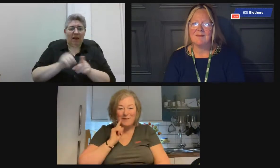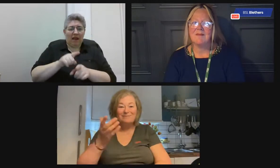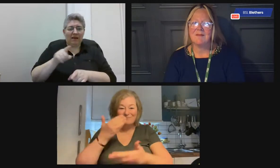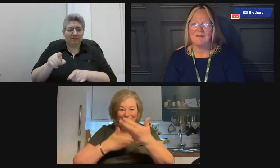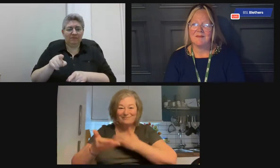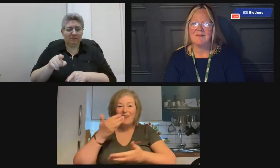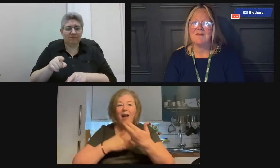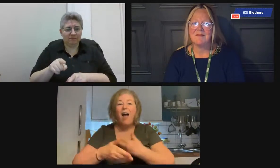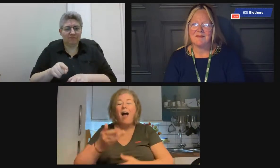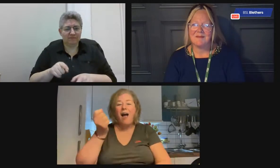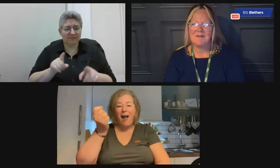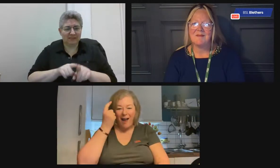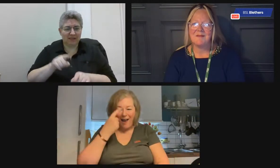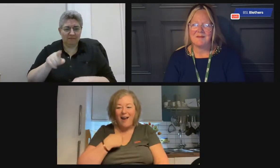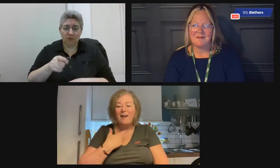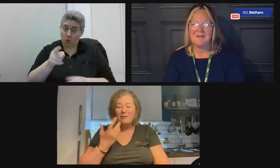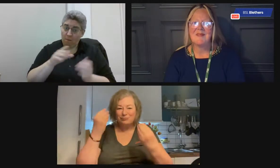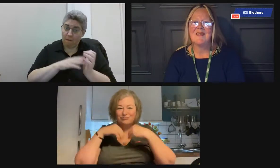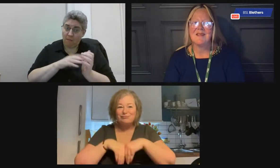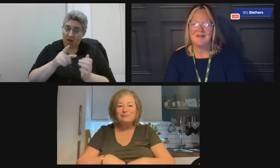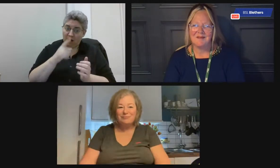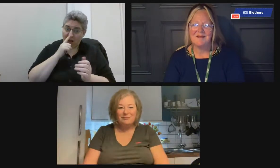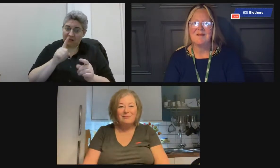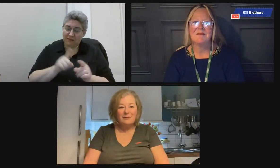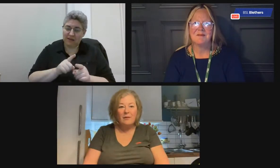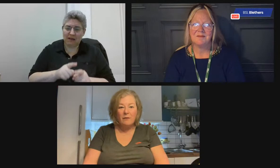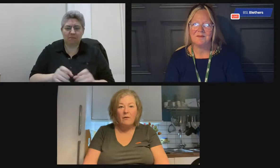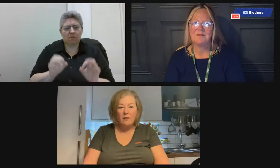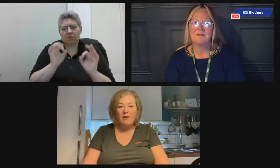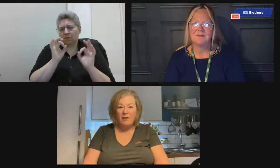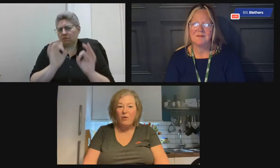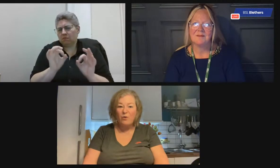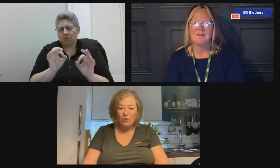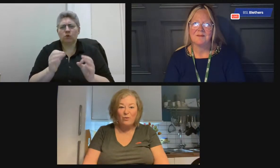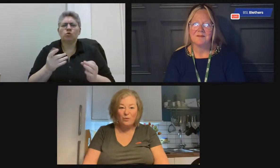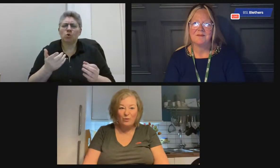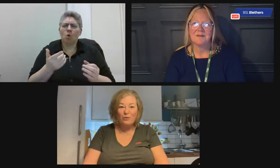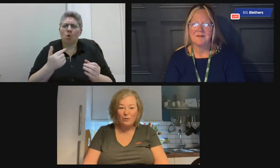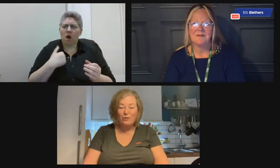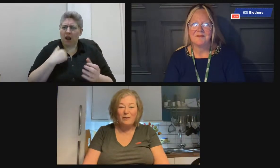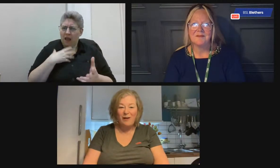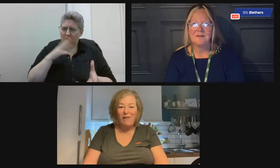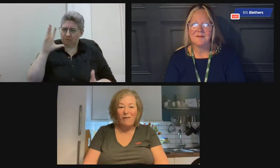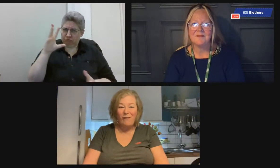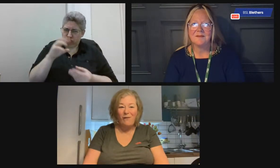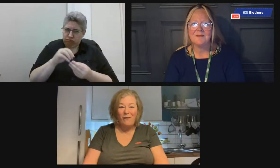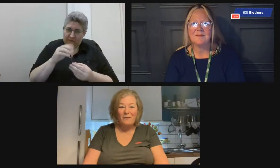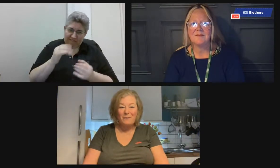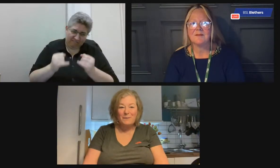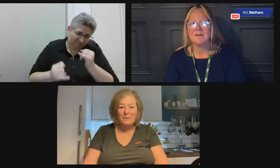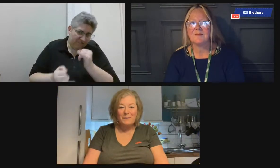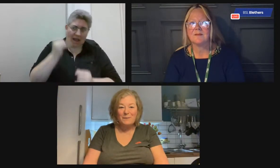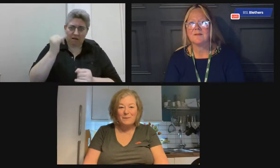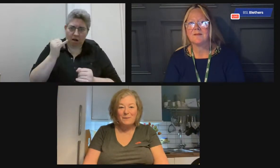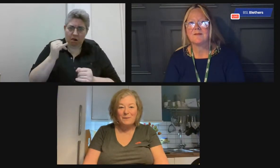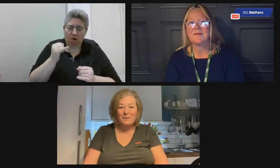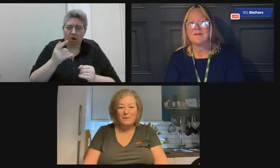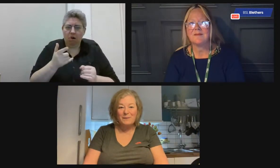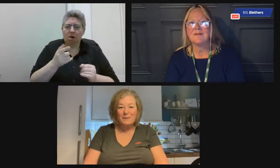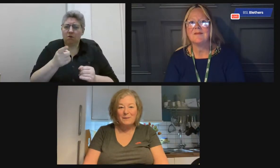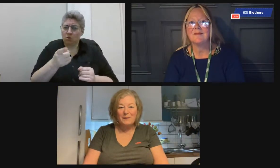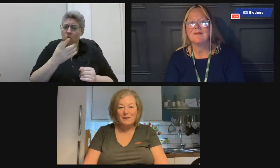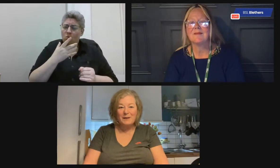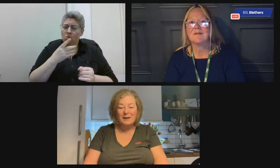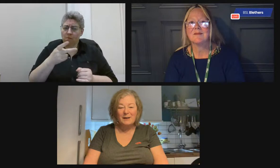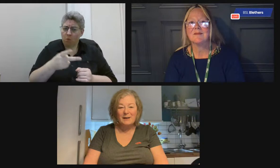and find other people who are having the same experiences. I see. I did at Maggie's, and I got the answer I needed. And